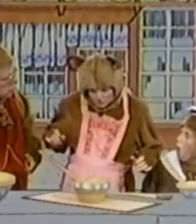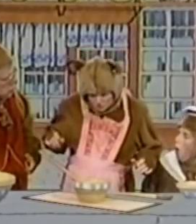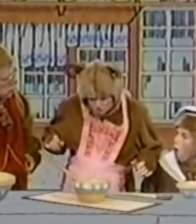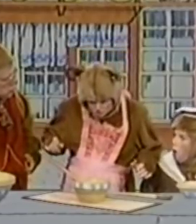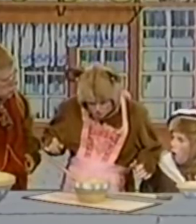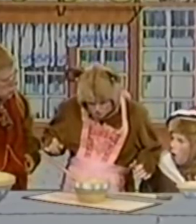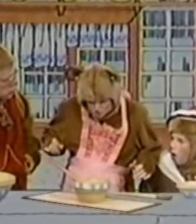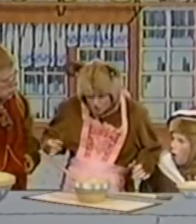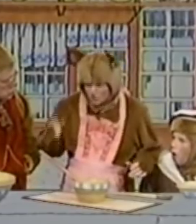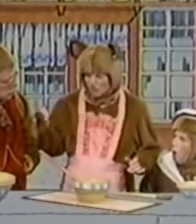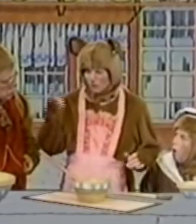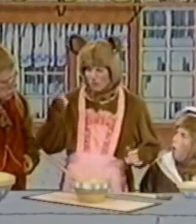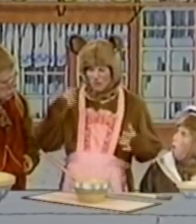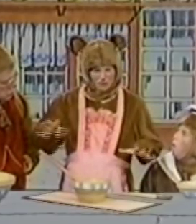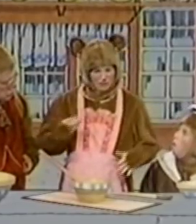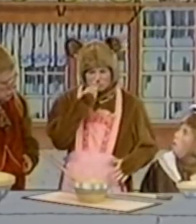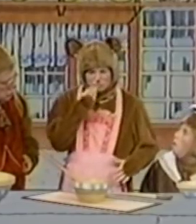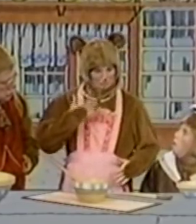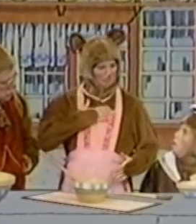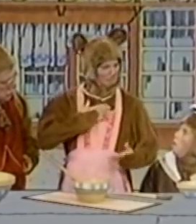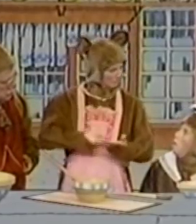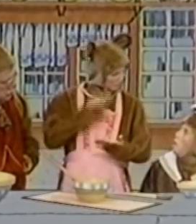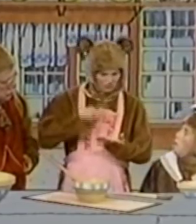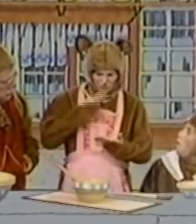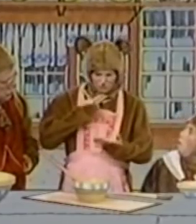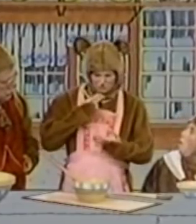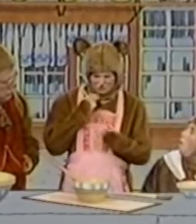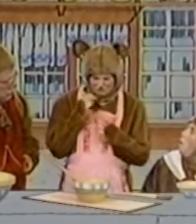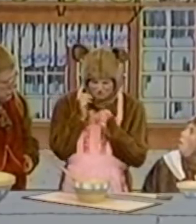Then Mama Bear looked at her bowl and said, Someone has been eating my porridge.